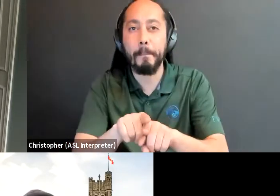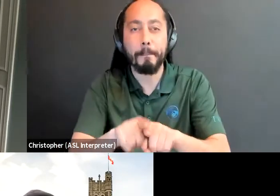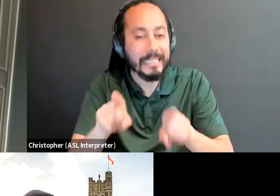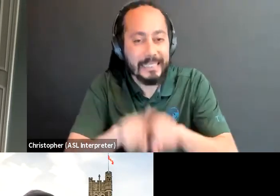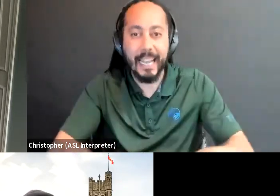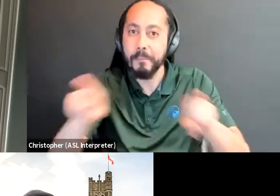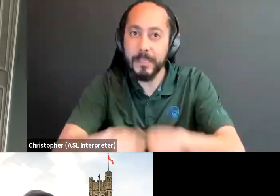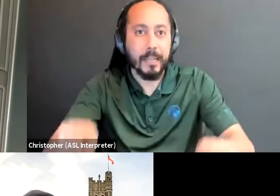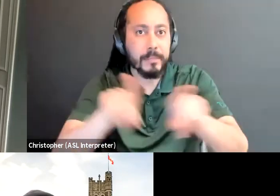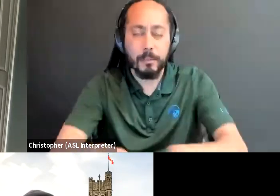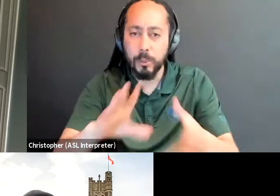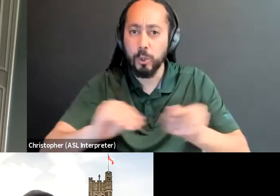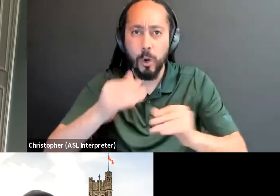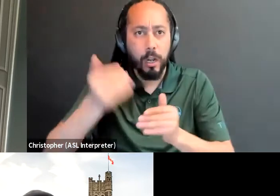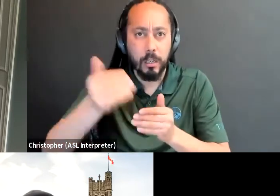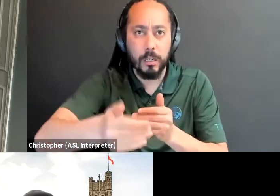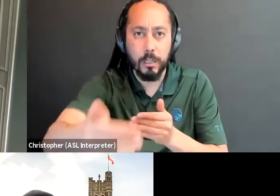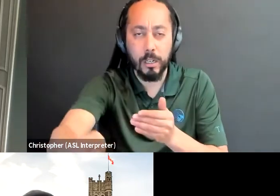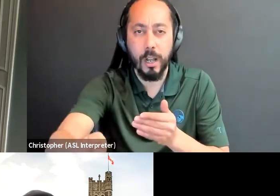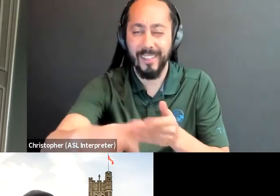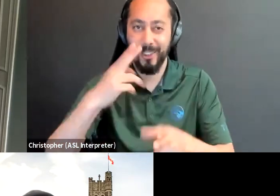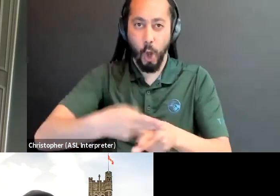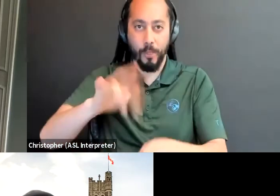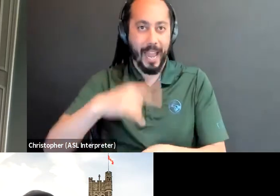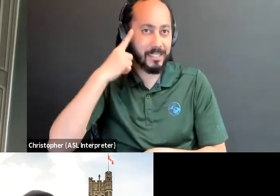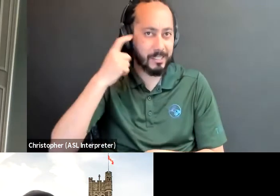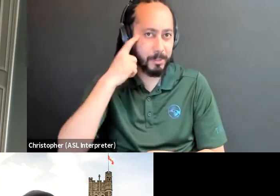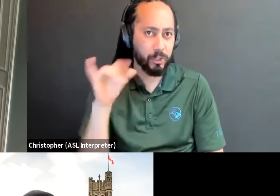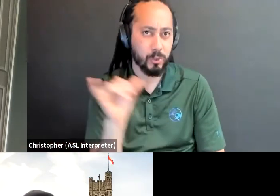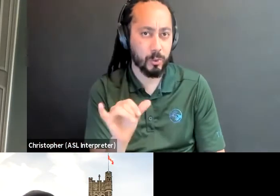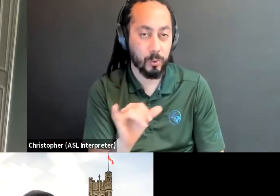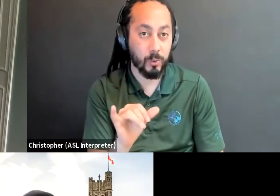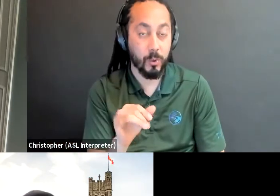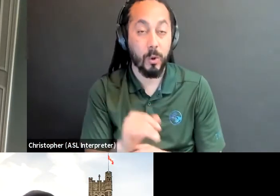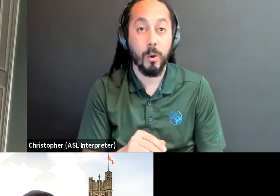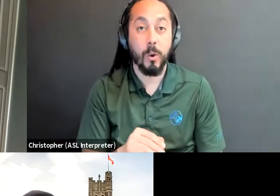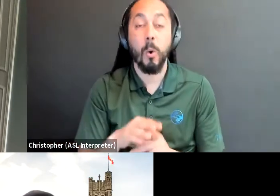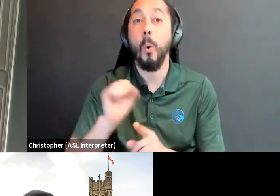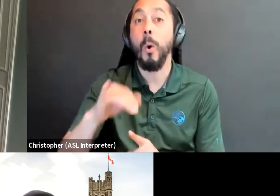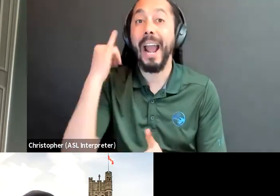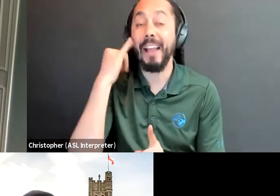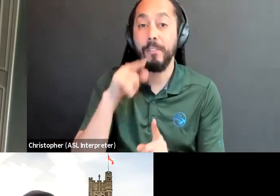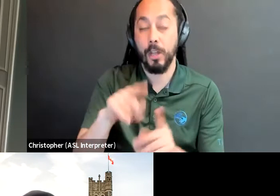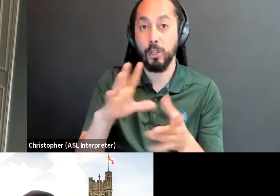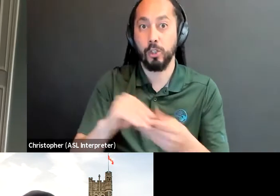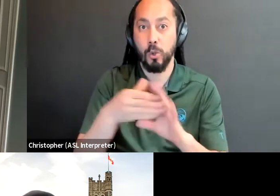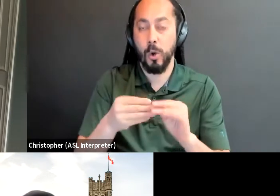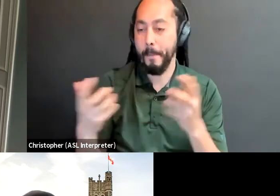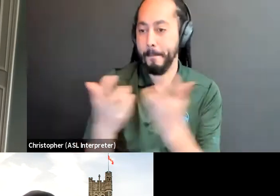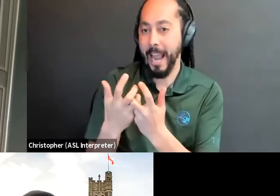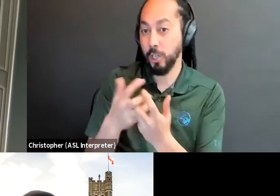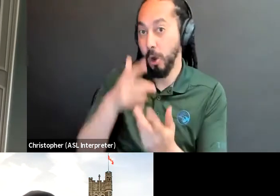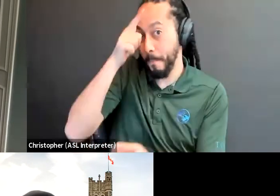when children views are consistent with the views of their brothers, sisters, or mothers.